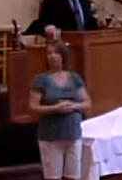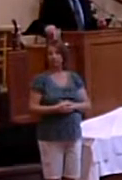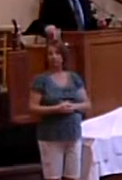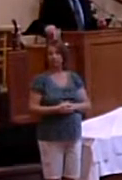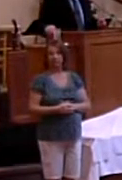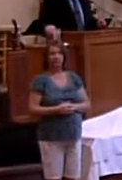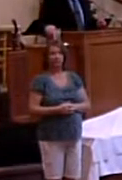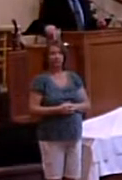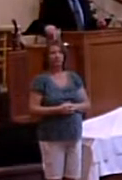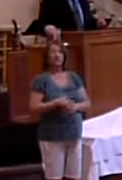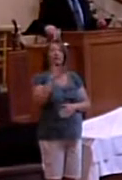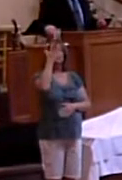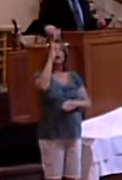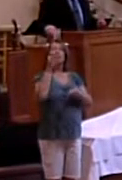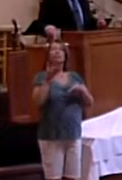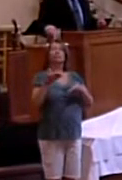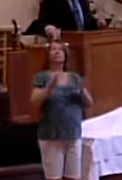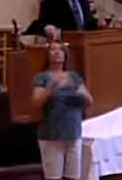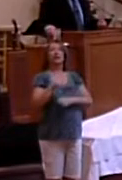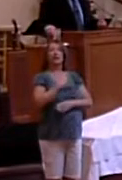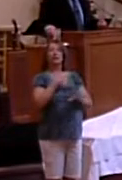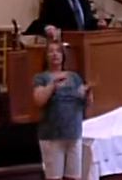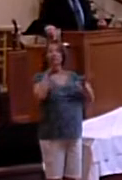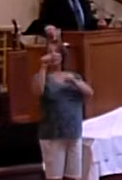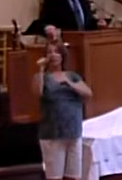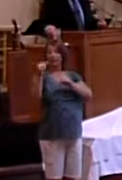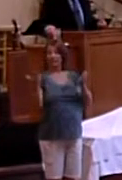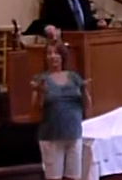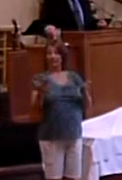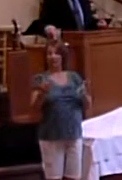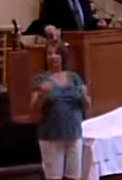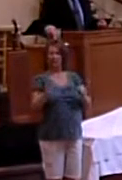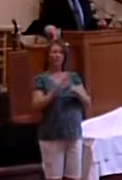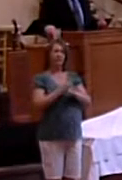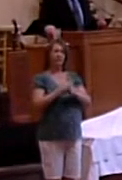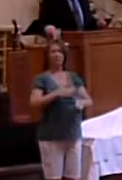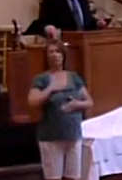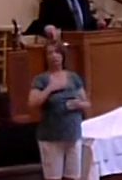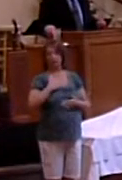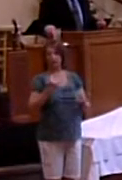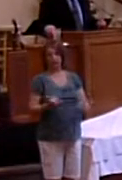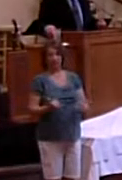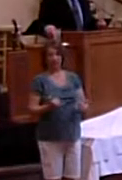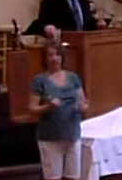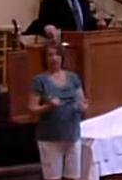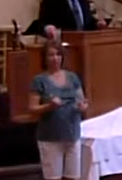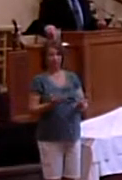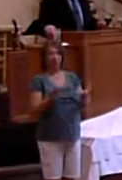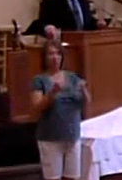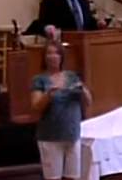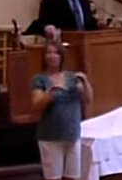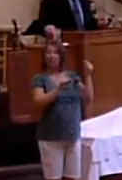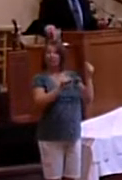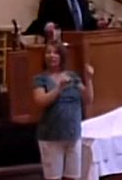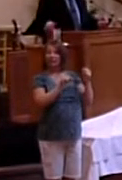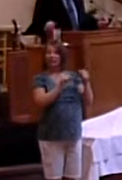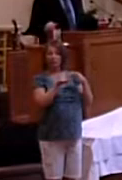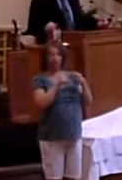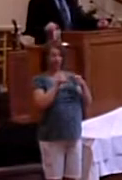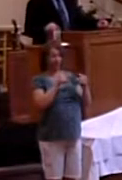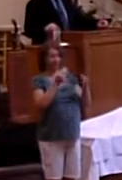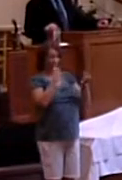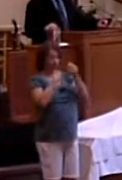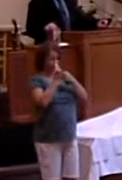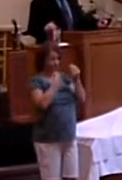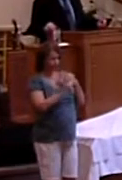And God, let us leave here full of joy today. Let us leave here after even the Lord's Supper that